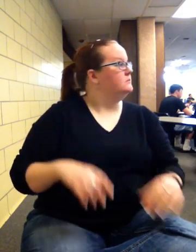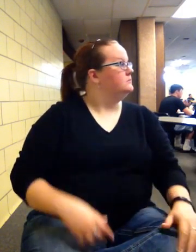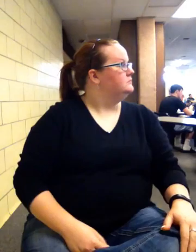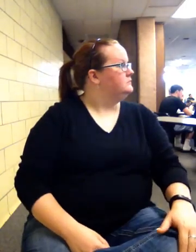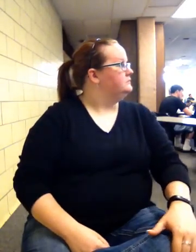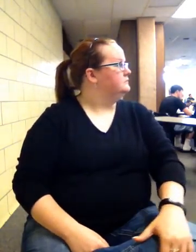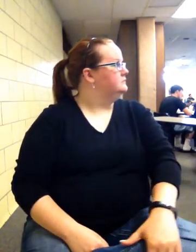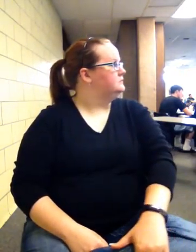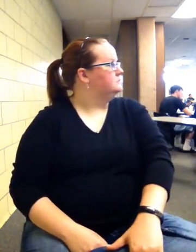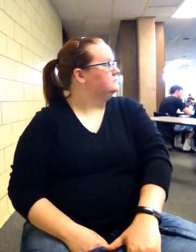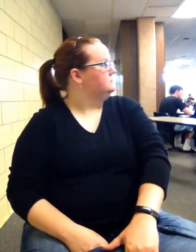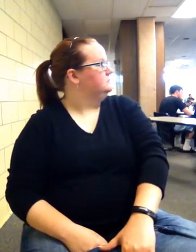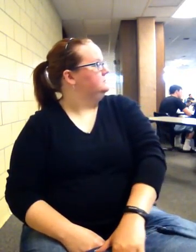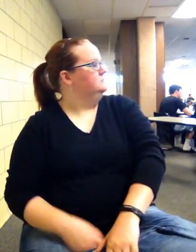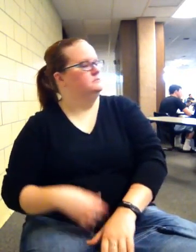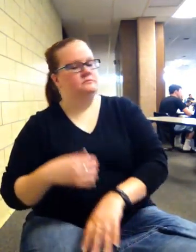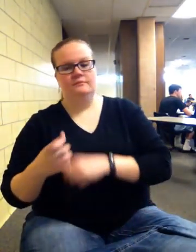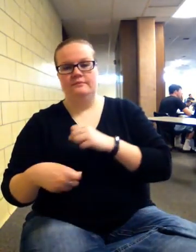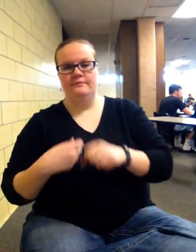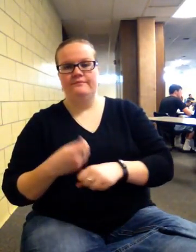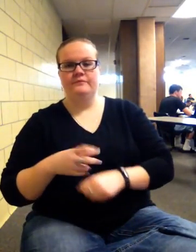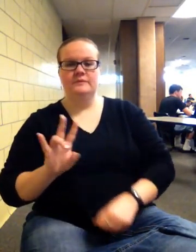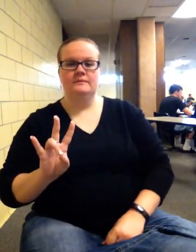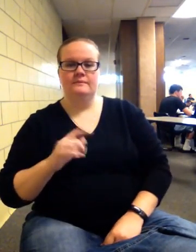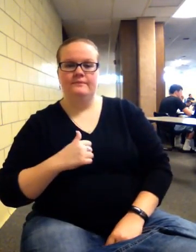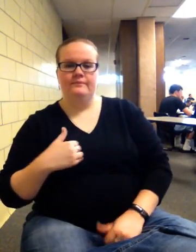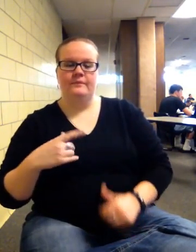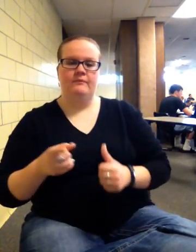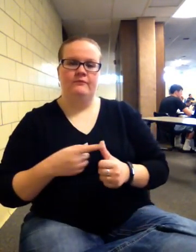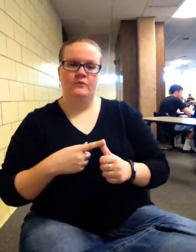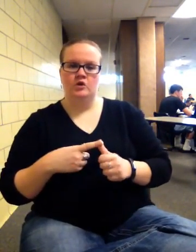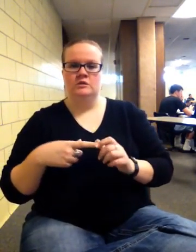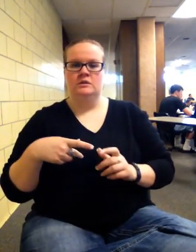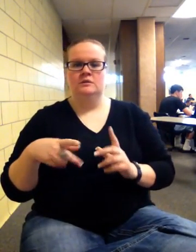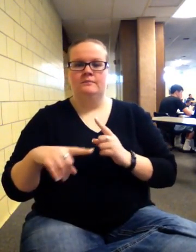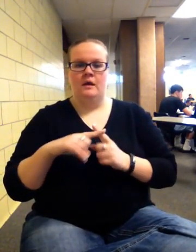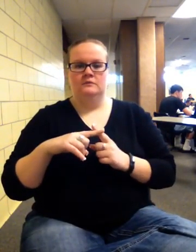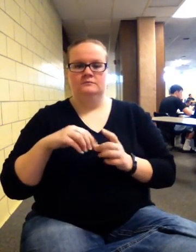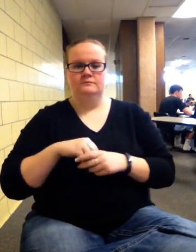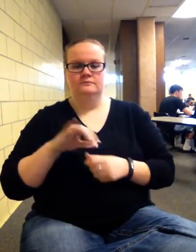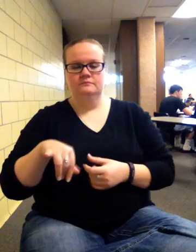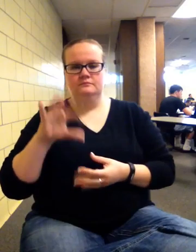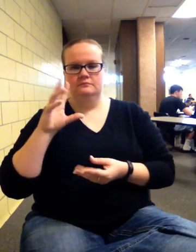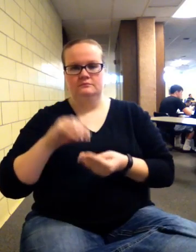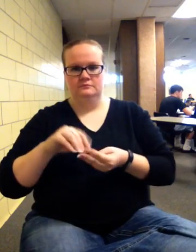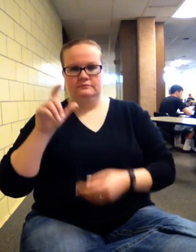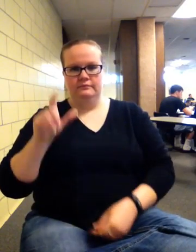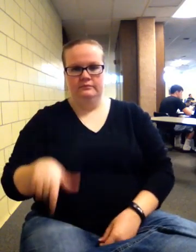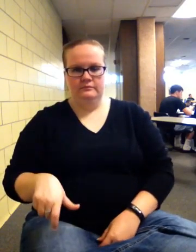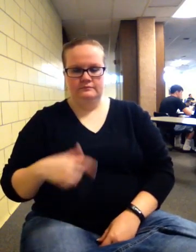So year seven is when I have my first positive in the cumulative column. So I need to take the $5